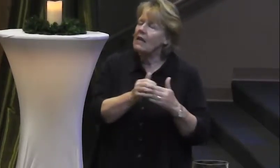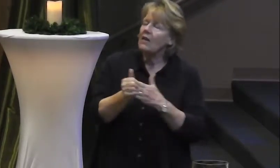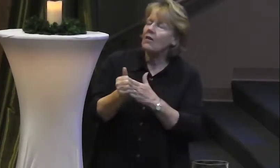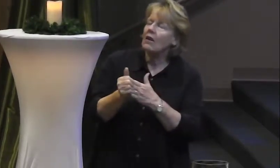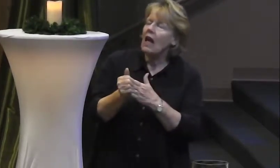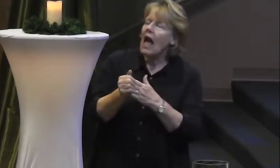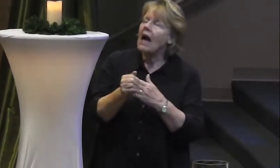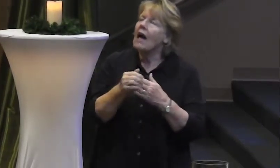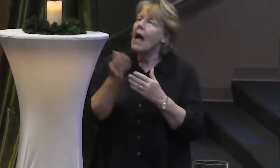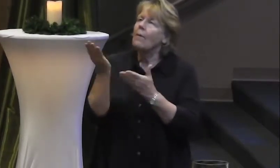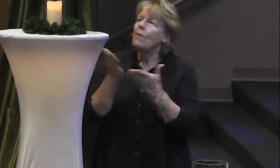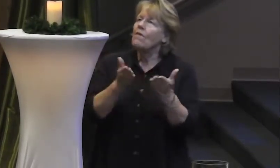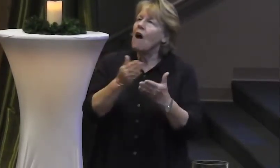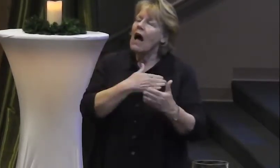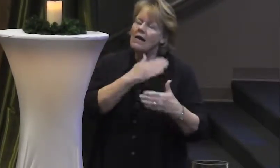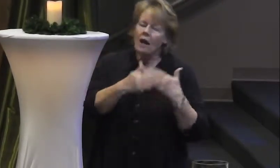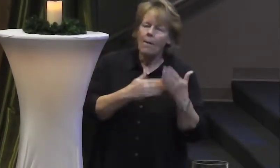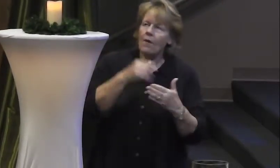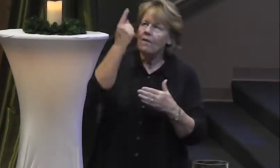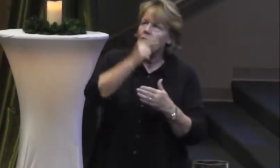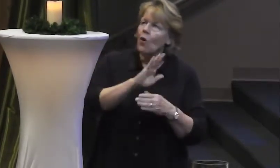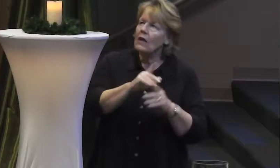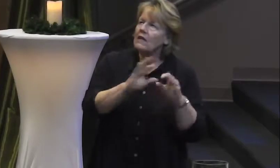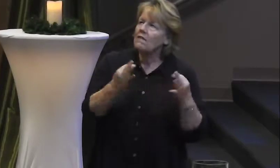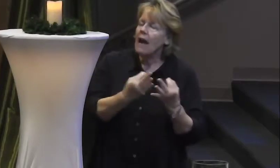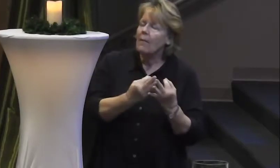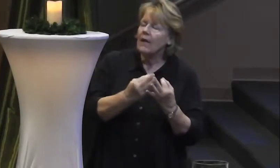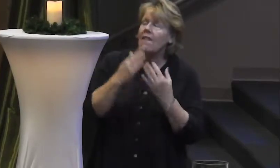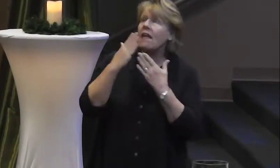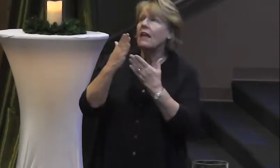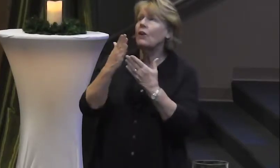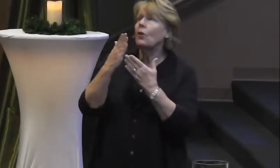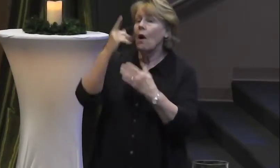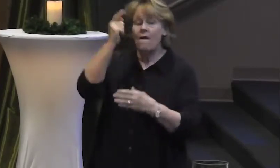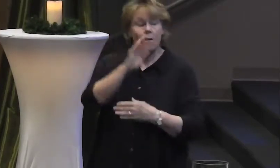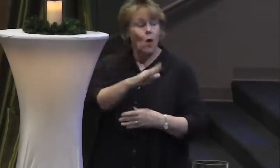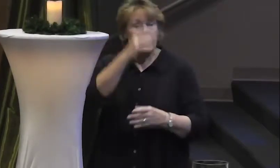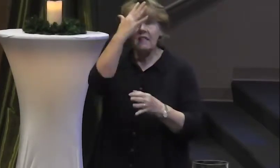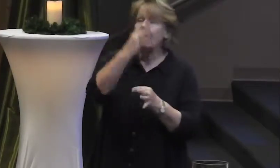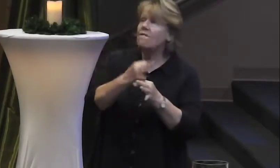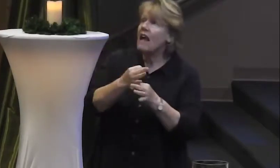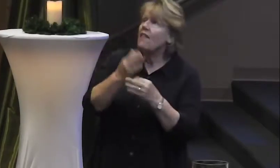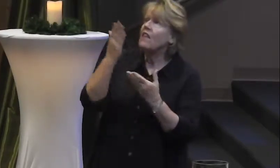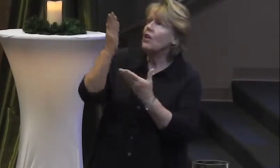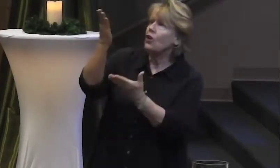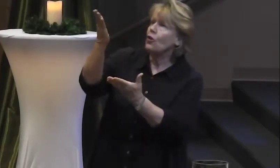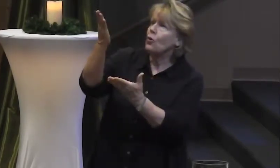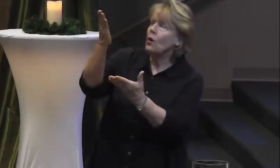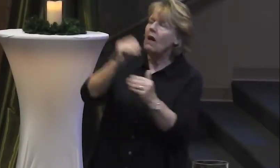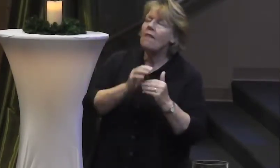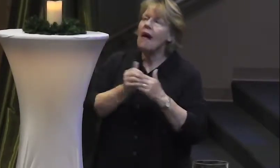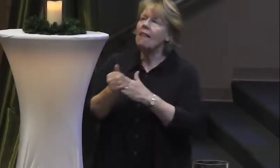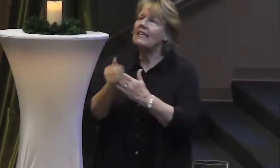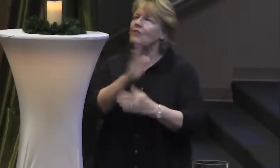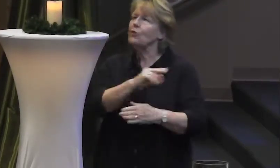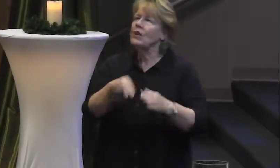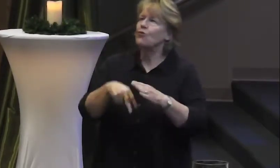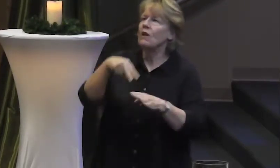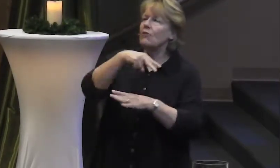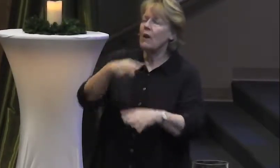Thank you for his faith in you that leads to resurrection life. And now, Lord, as we look into your